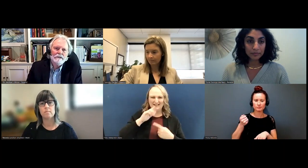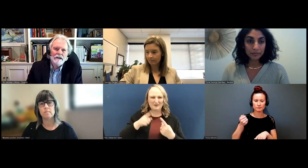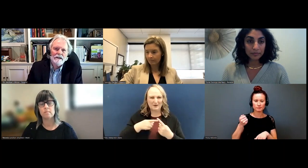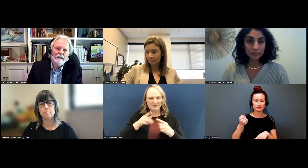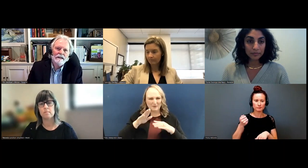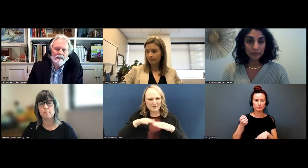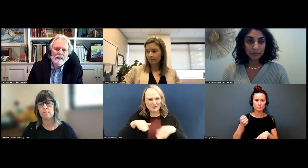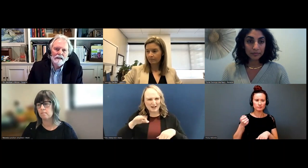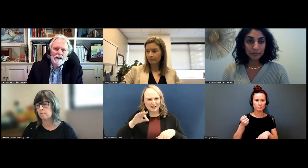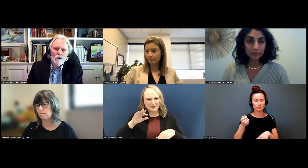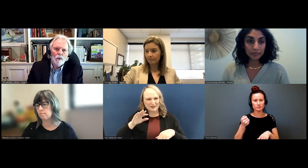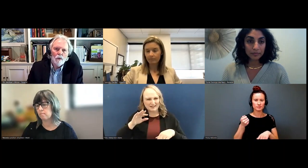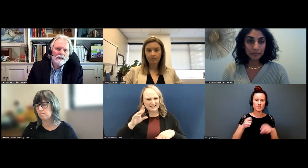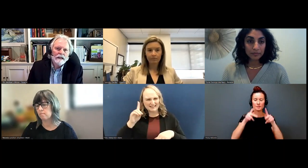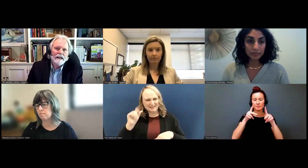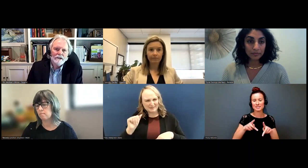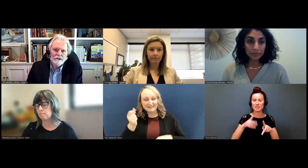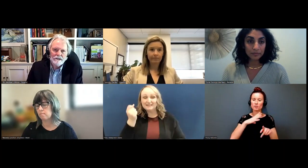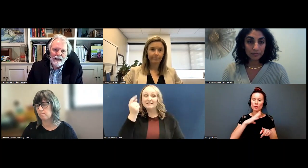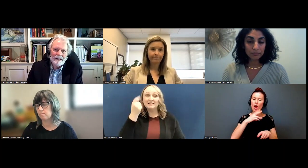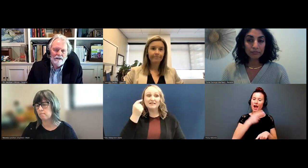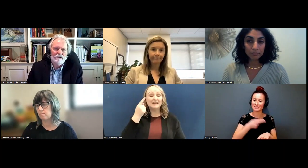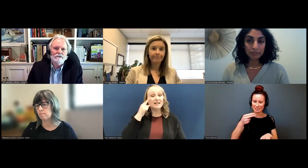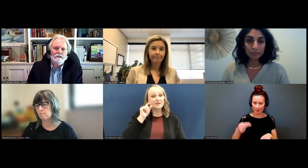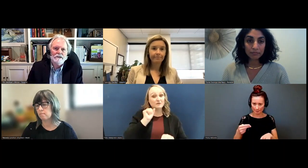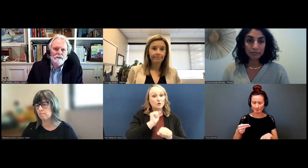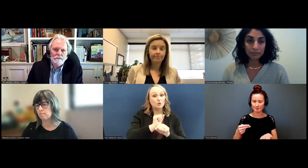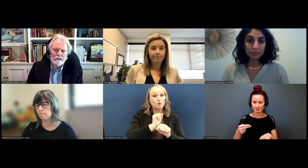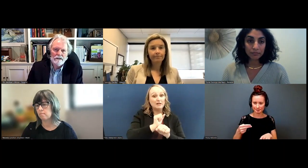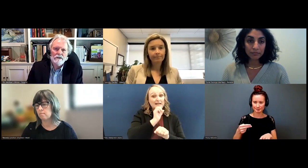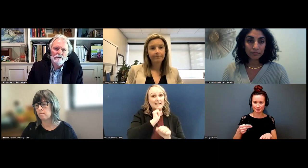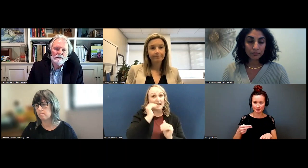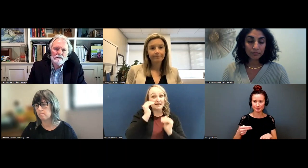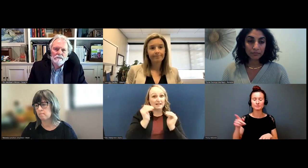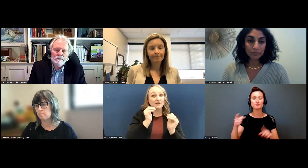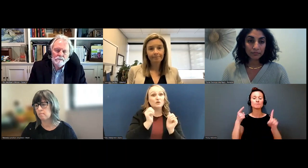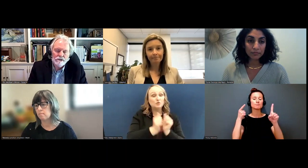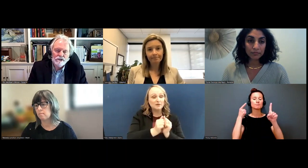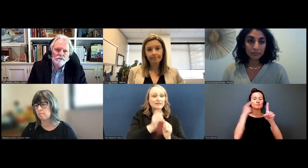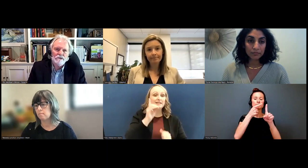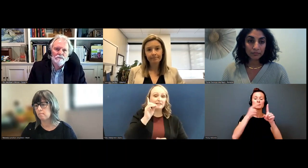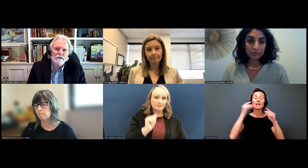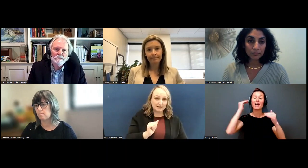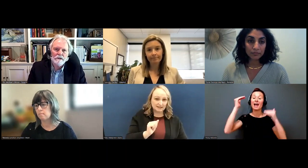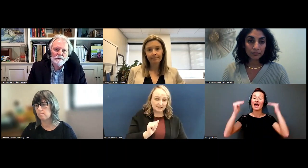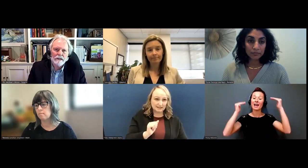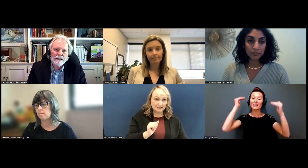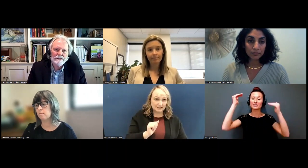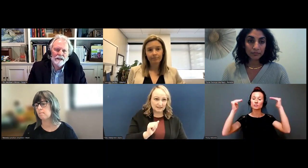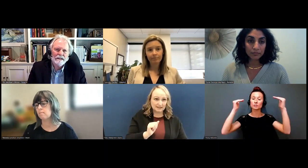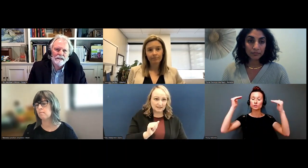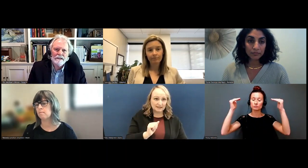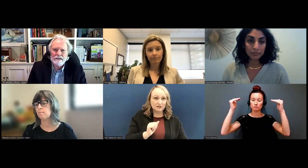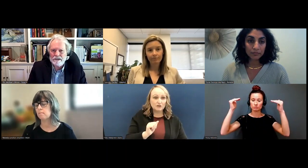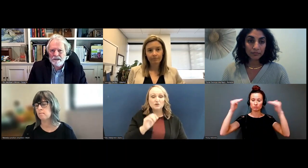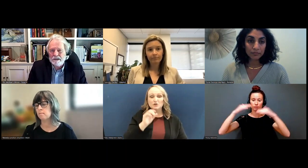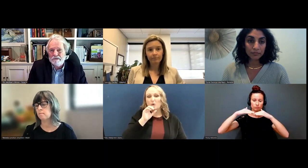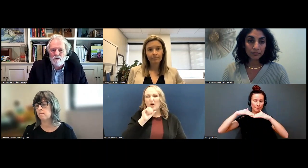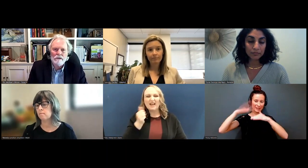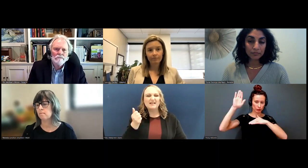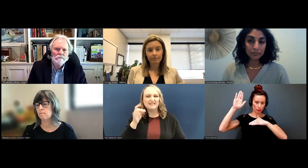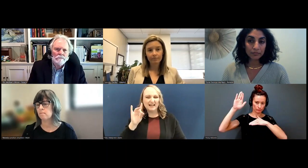a benefit targeting working age adults with disabilities. So it's presumed to apply to people ages 18